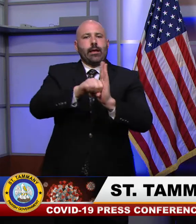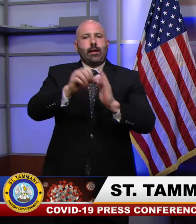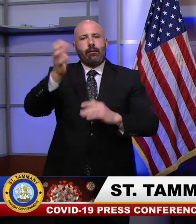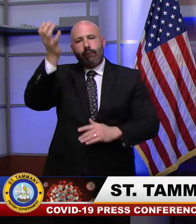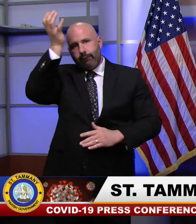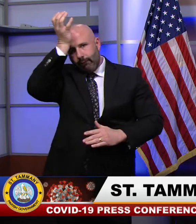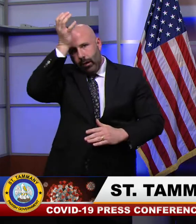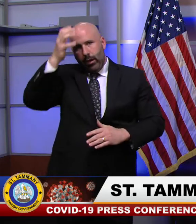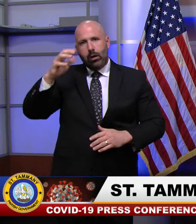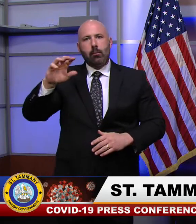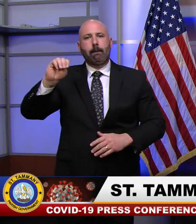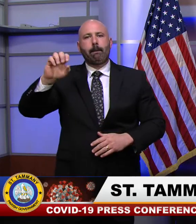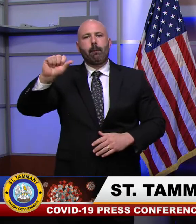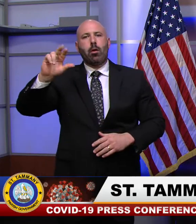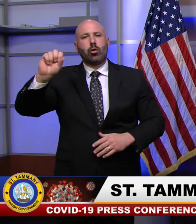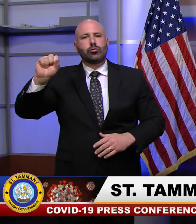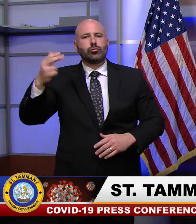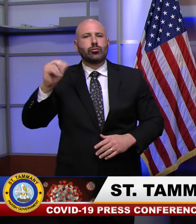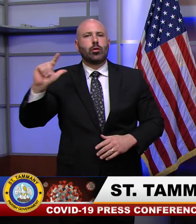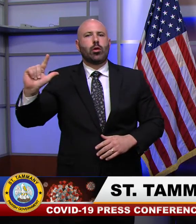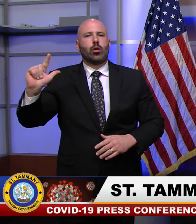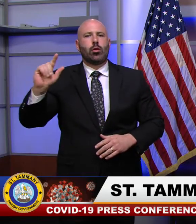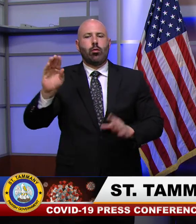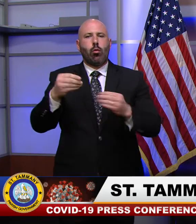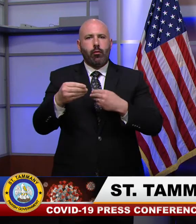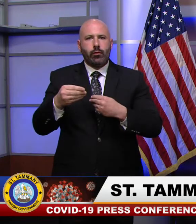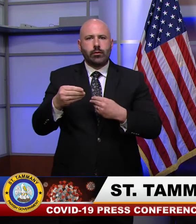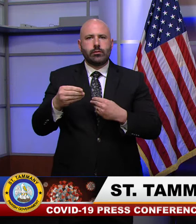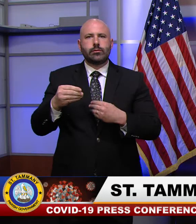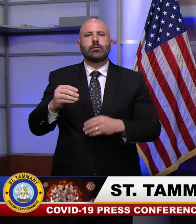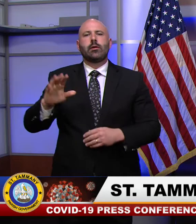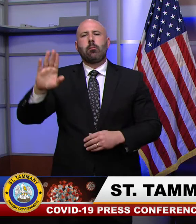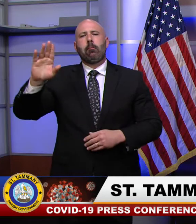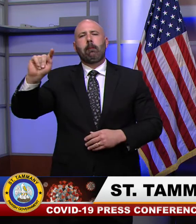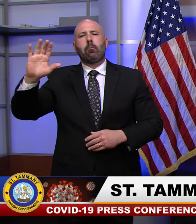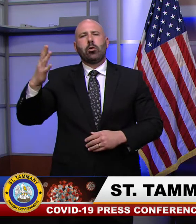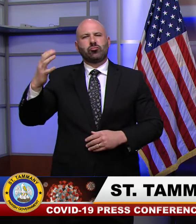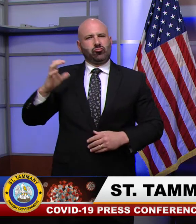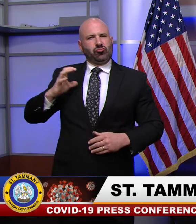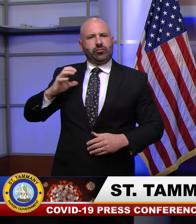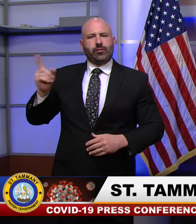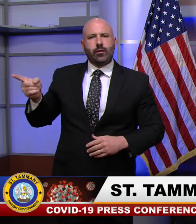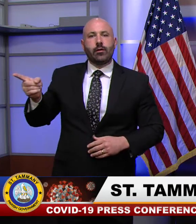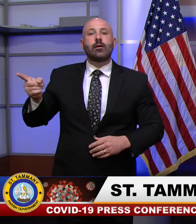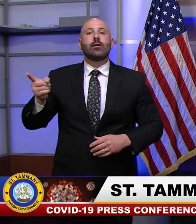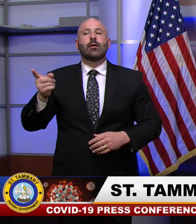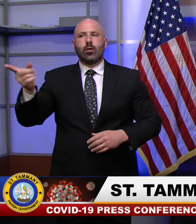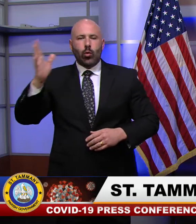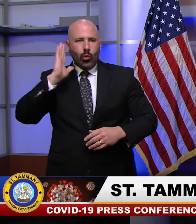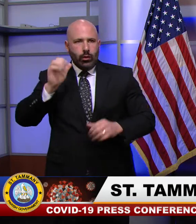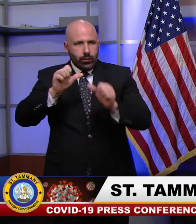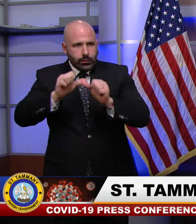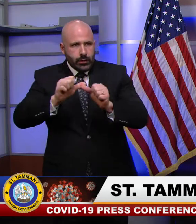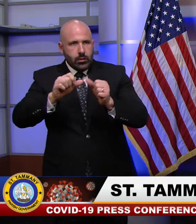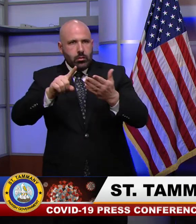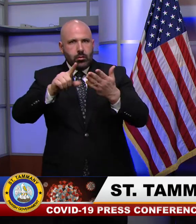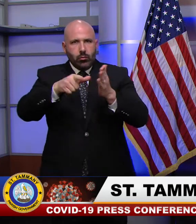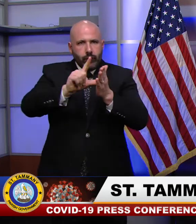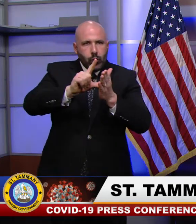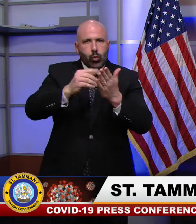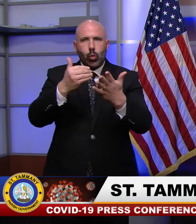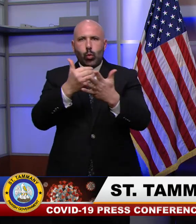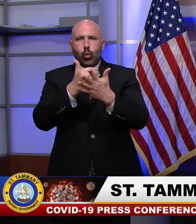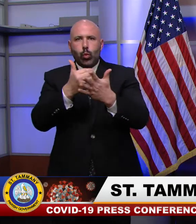Browning. The State Fire Marshal's office would like the public to know we continue to review plans for new construction